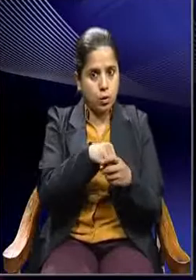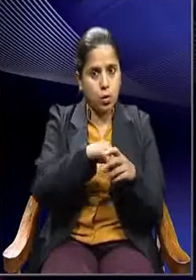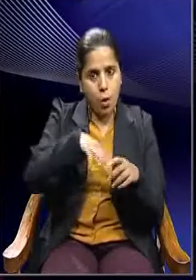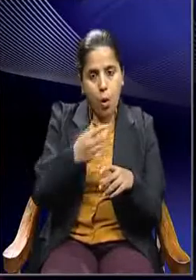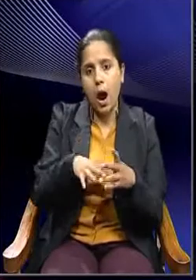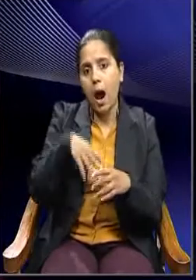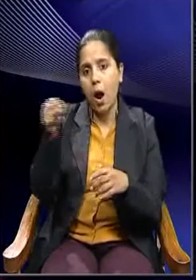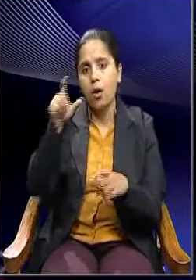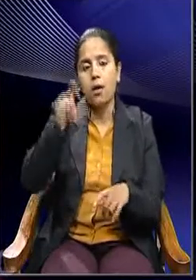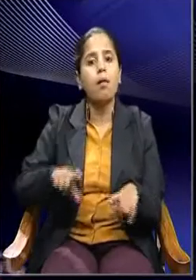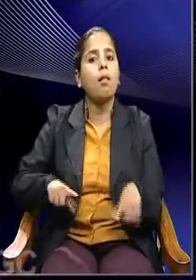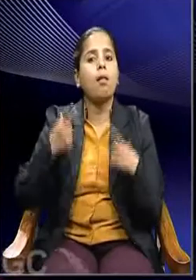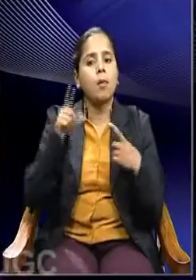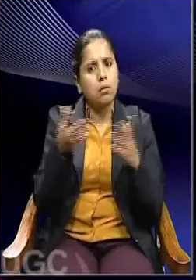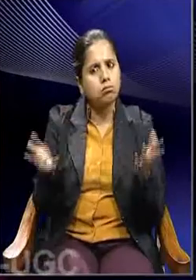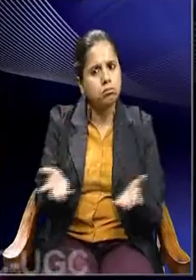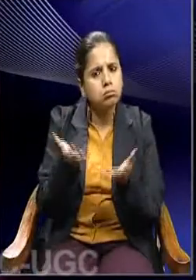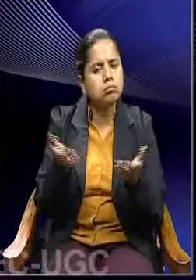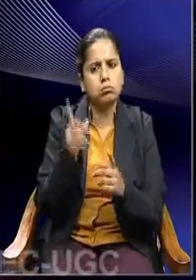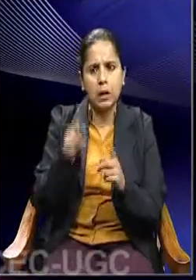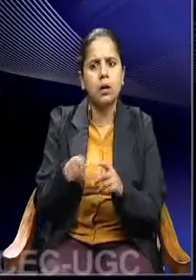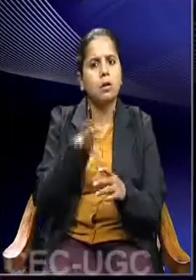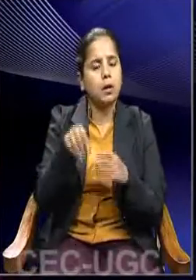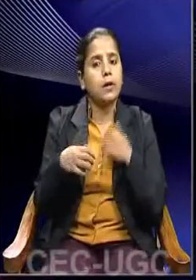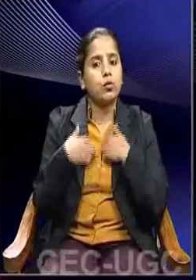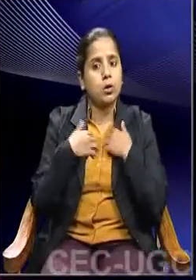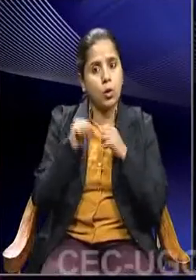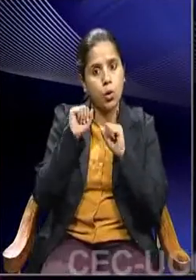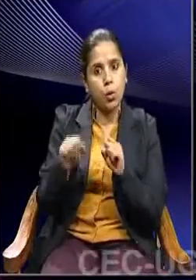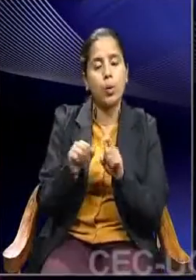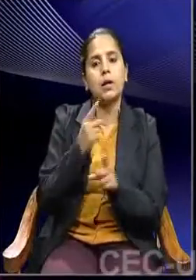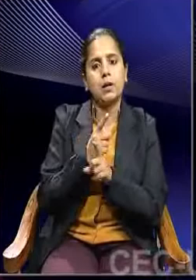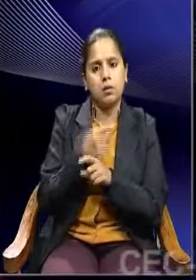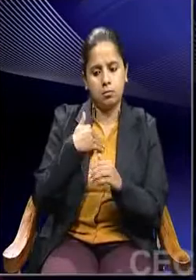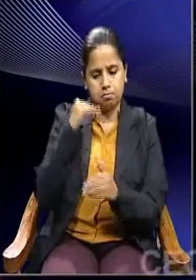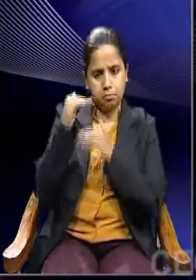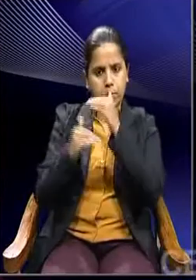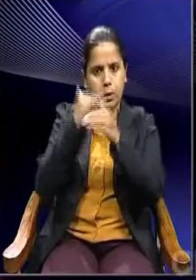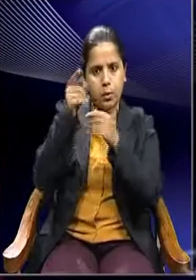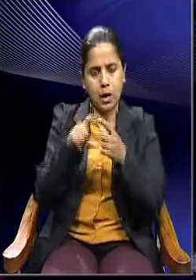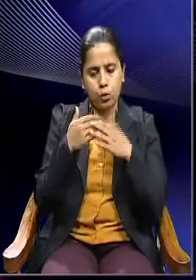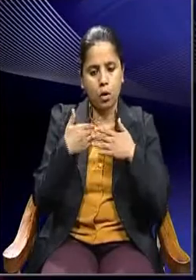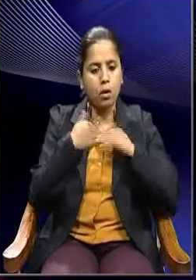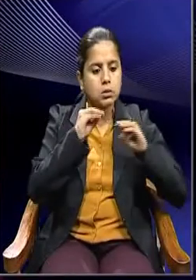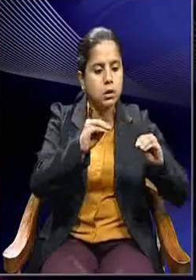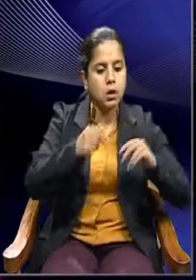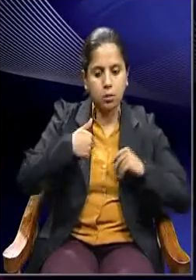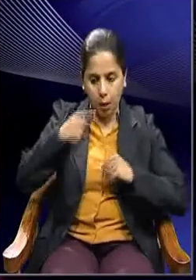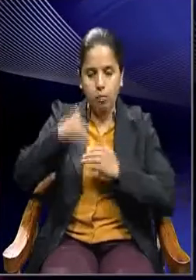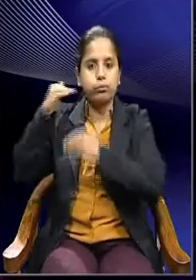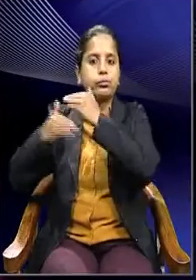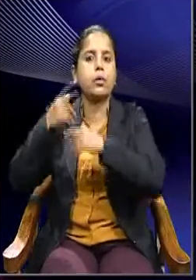life should be encouraged in the interest of teachers' personal advancement of education service and